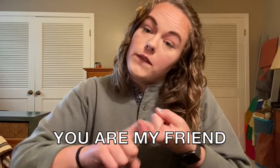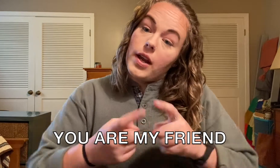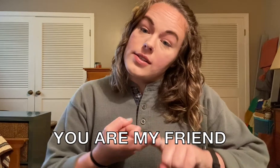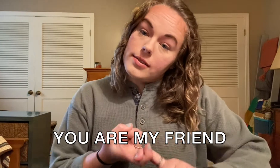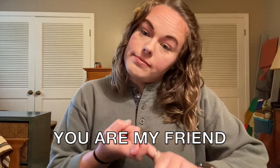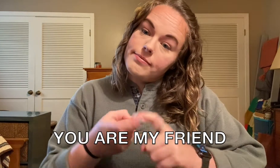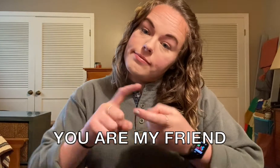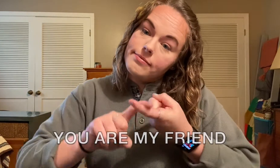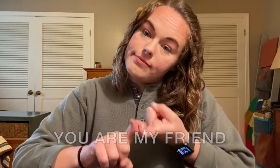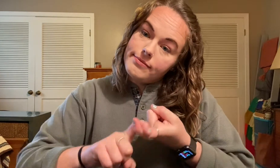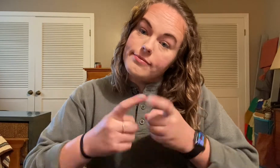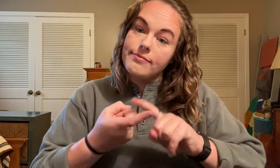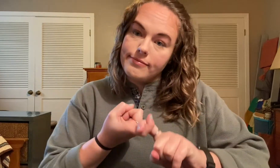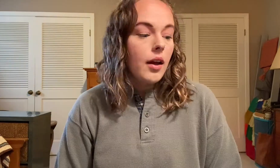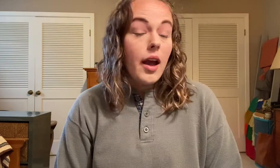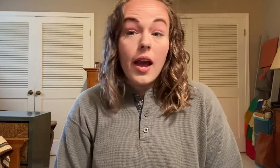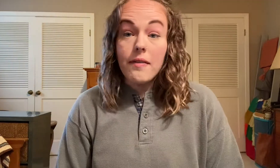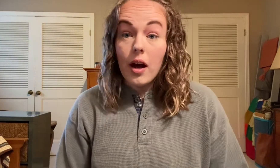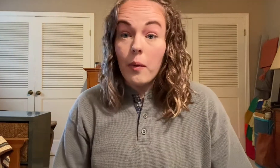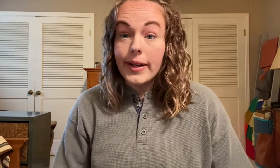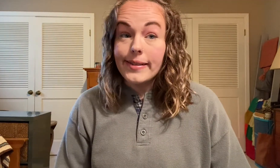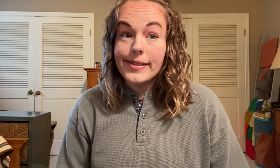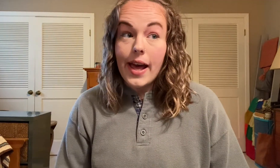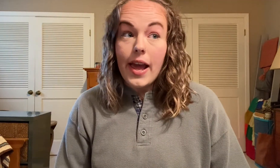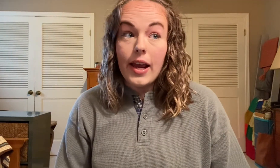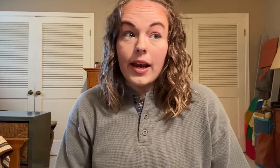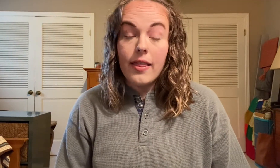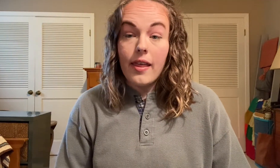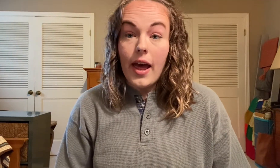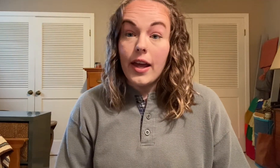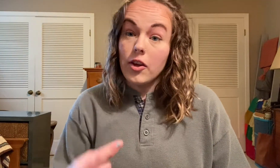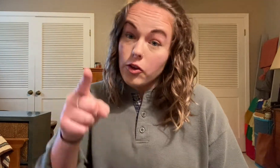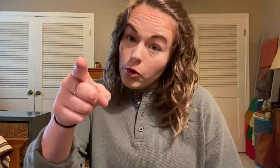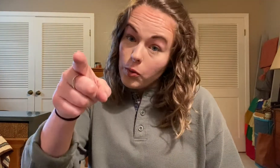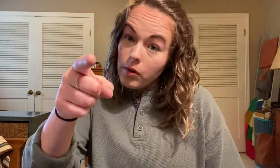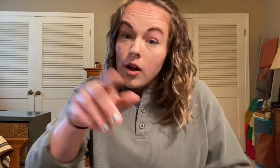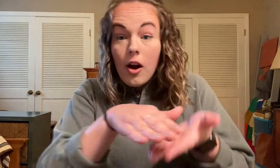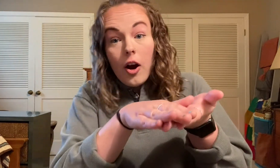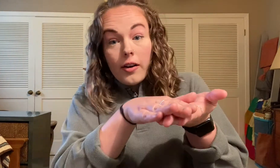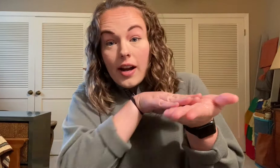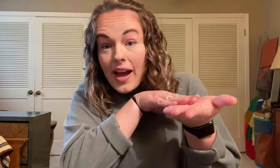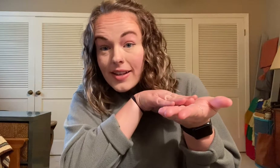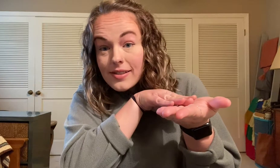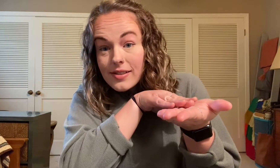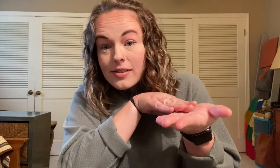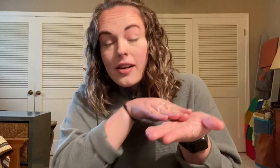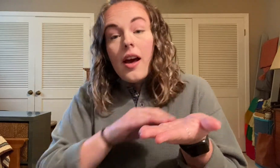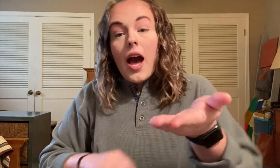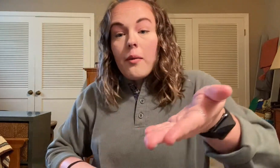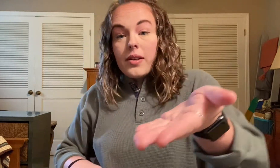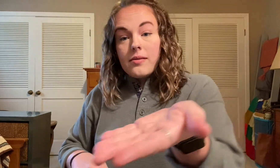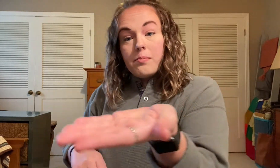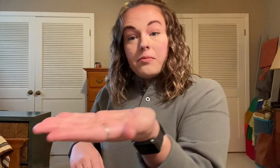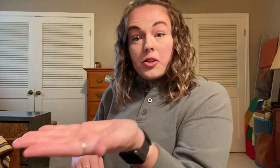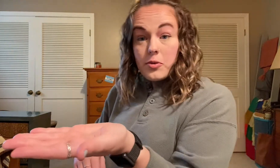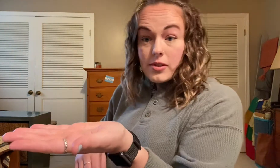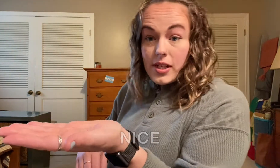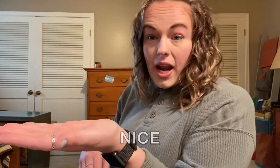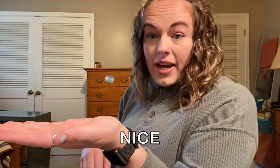friend. If I wanted to say that you are nice, I would use nice.